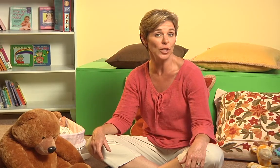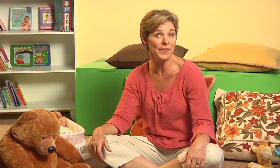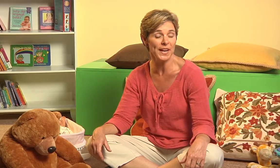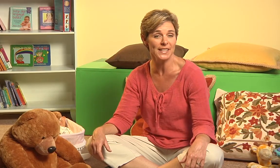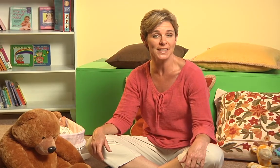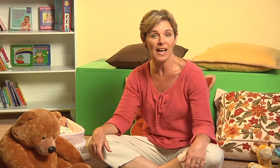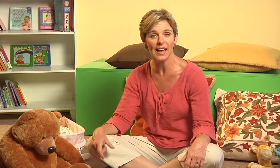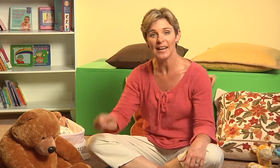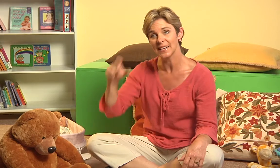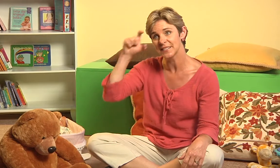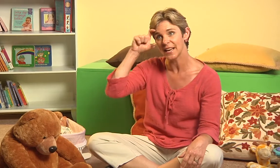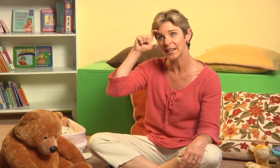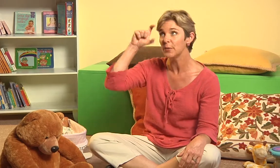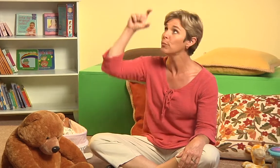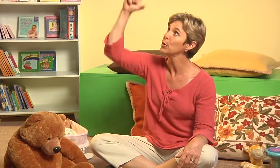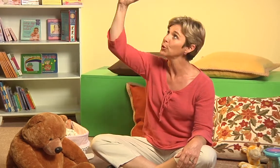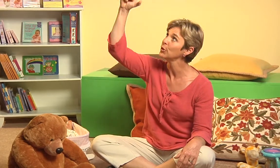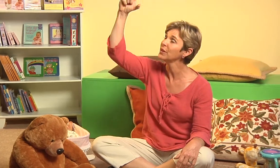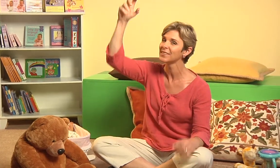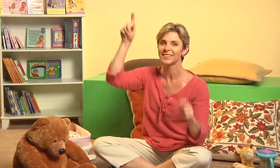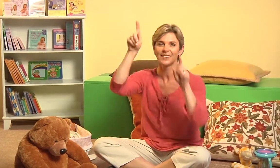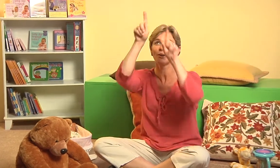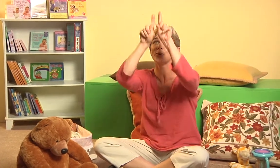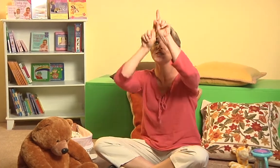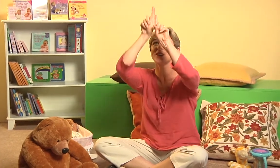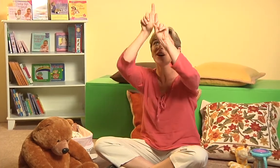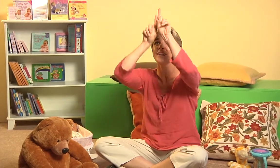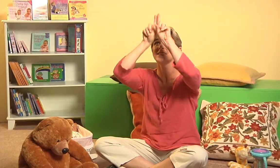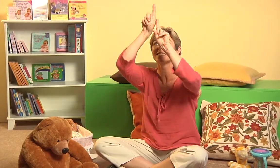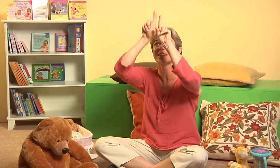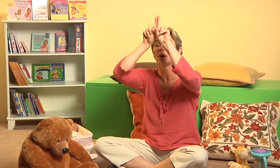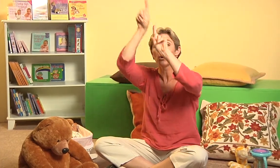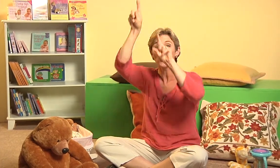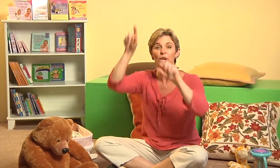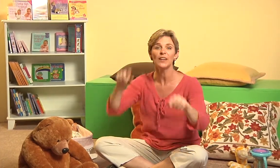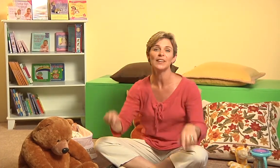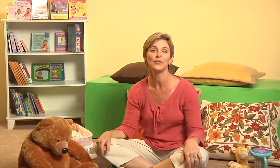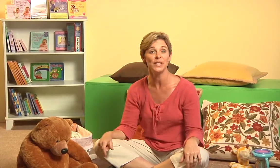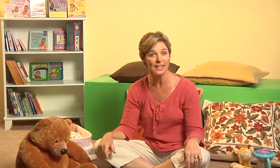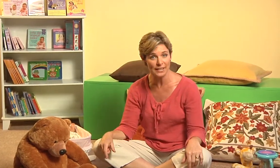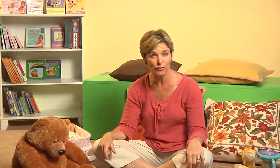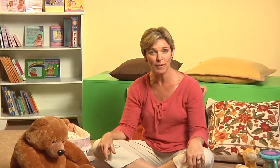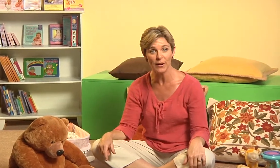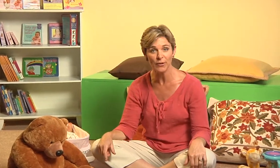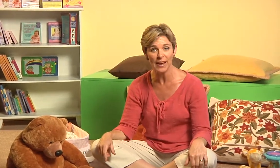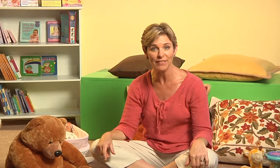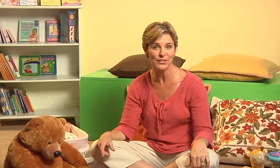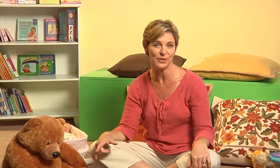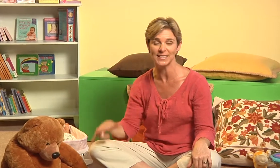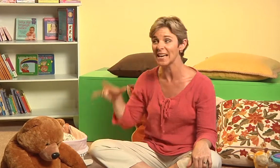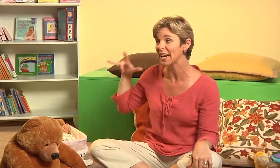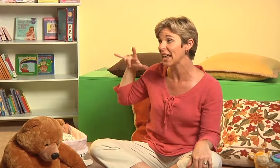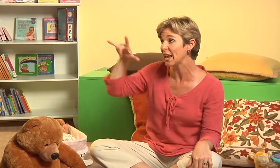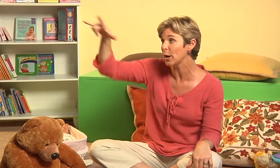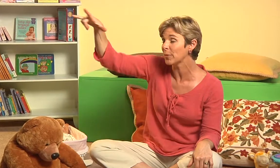at the night sky and sign moon or stars. Or if you see lights from aircraft, you can sign